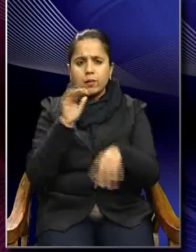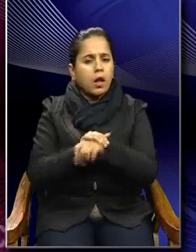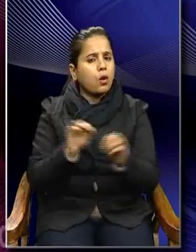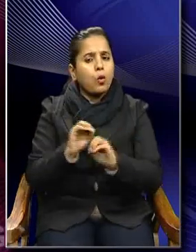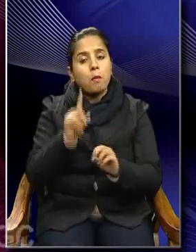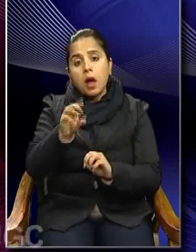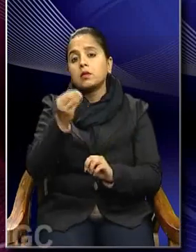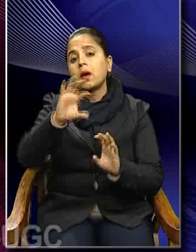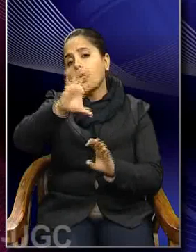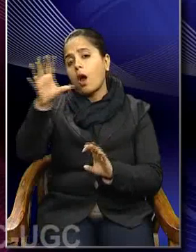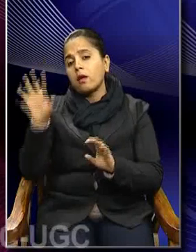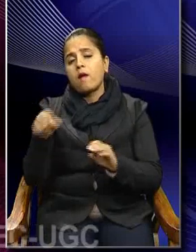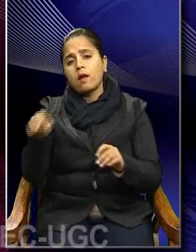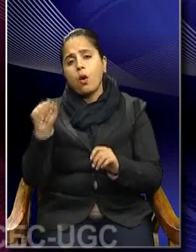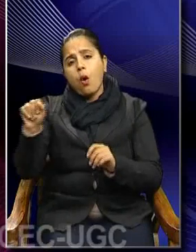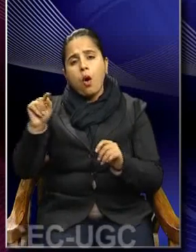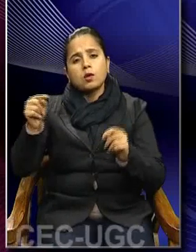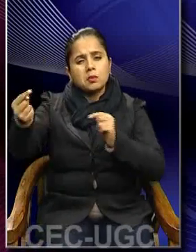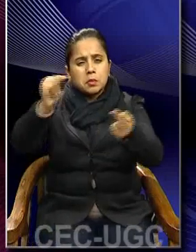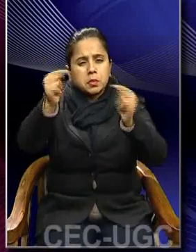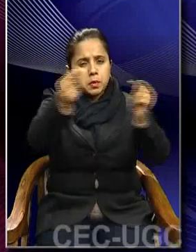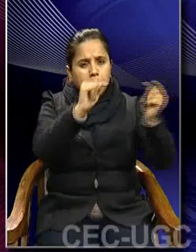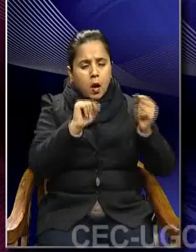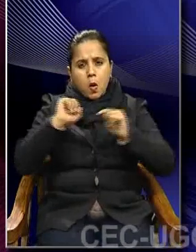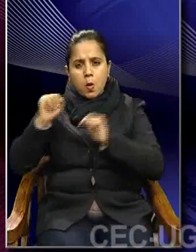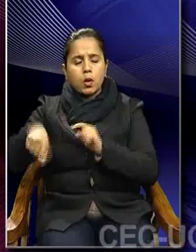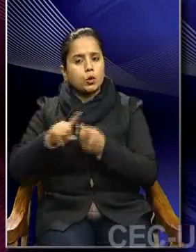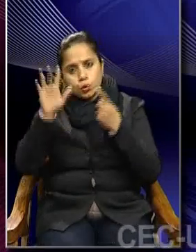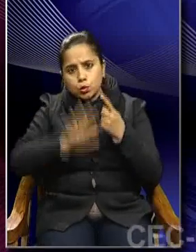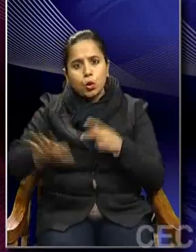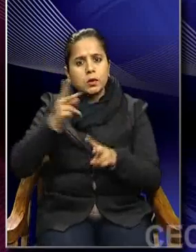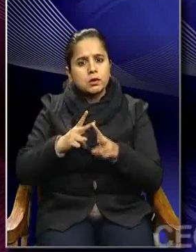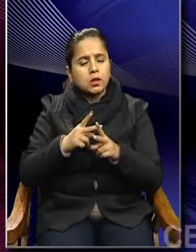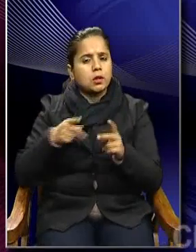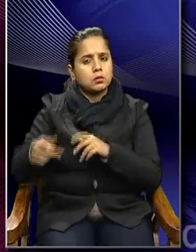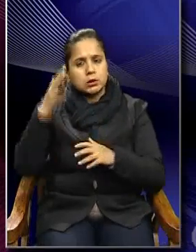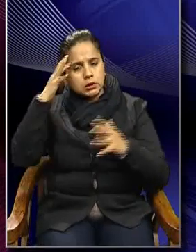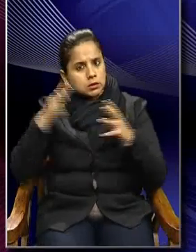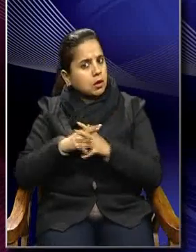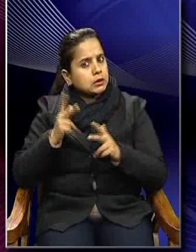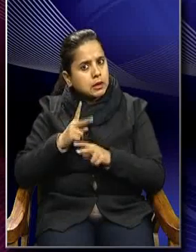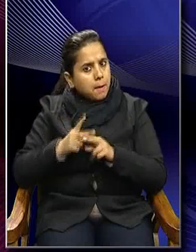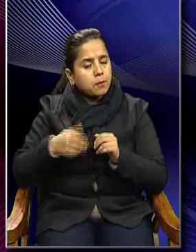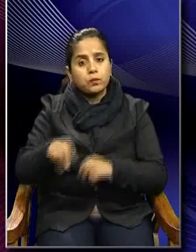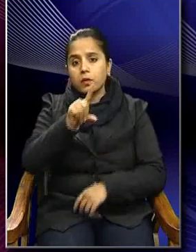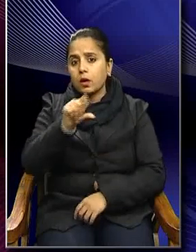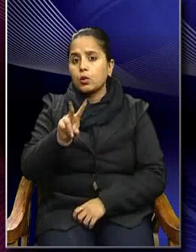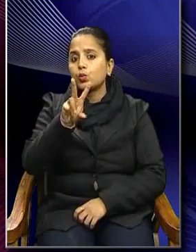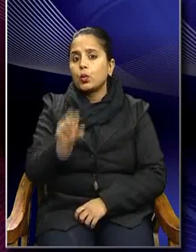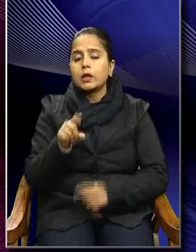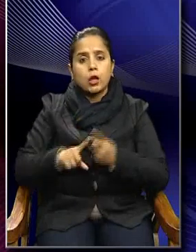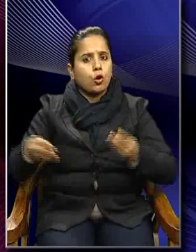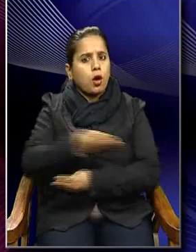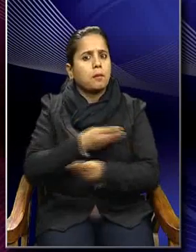countries were at war with each other, and Europe continued to be turbulent, and 1929 economic depression